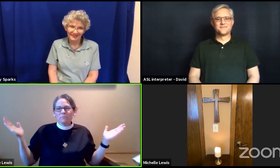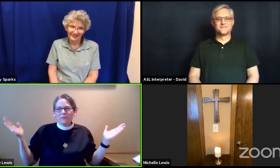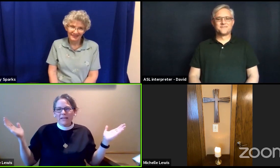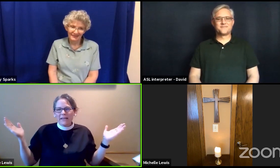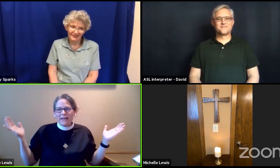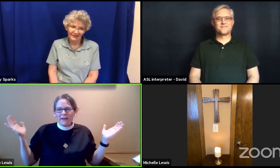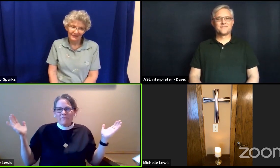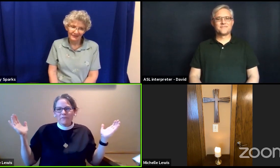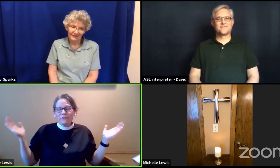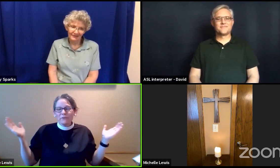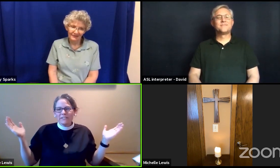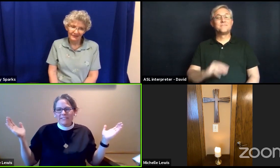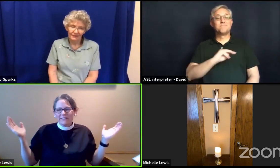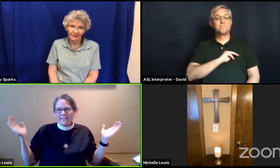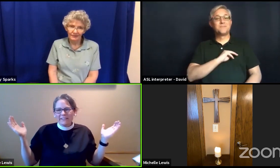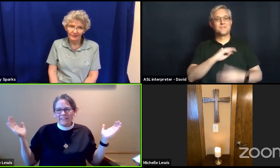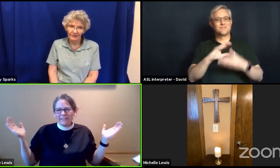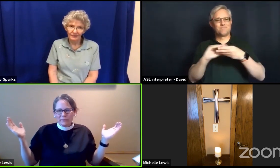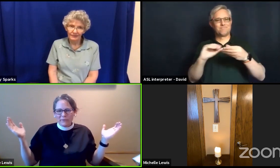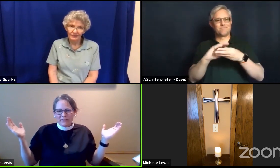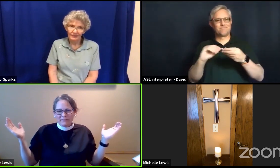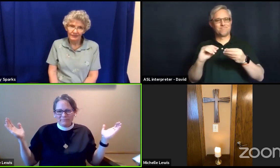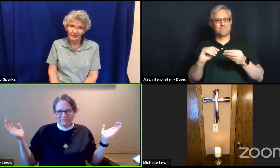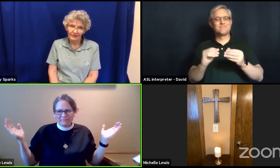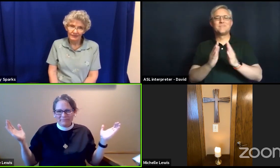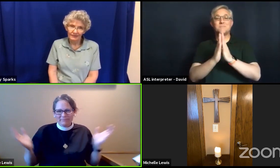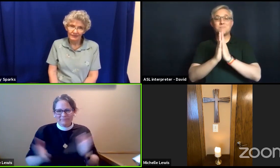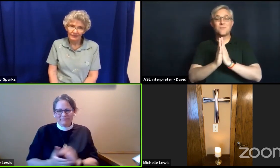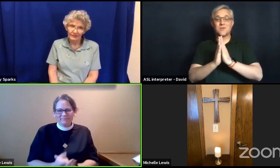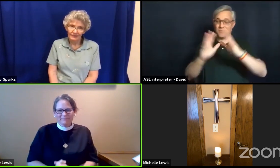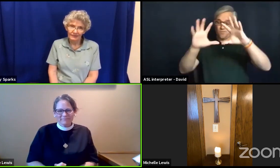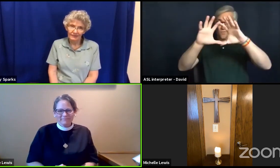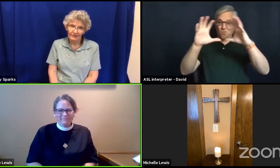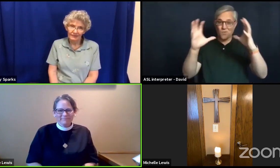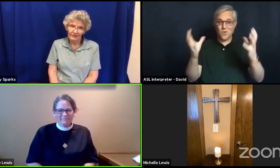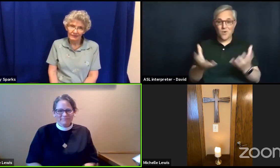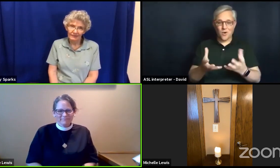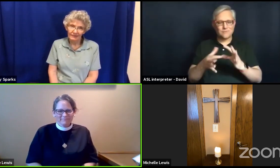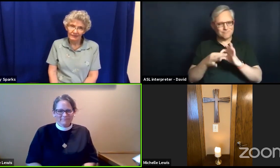Let us pray for unity in the world.